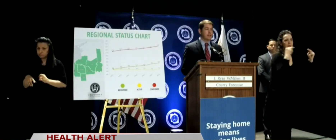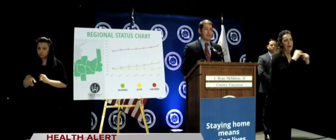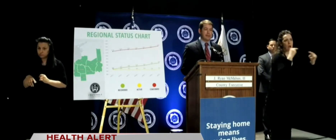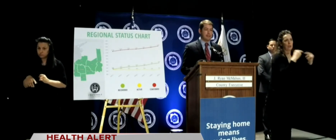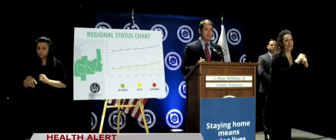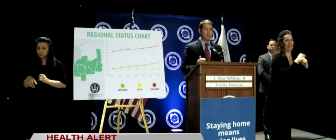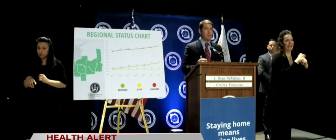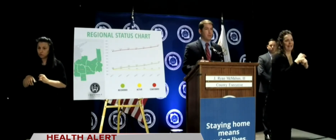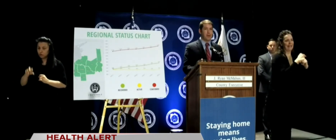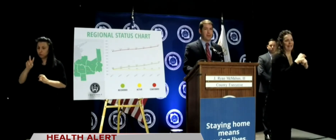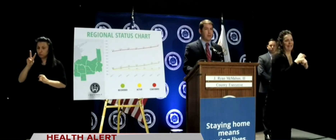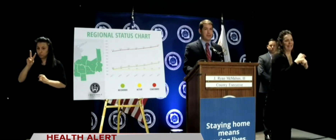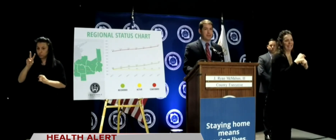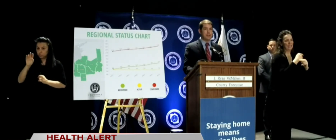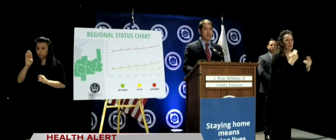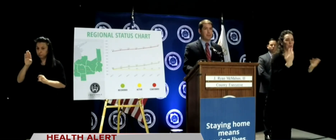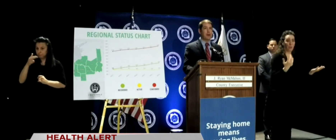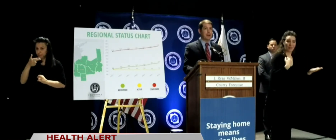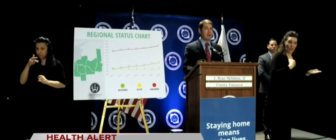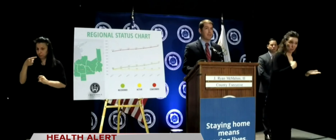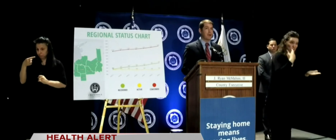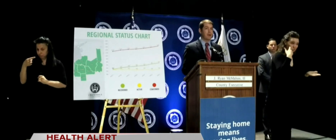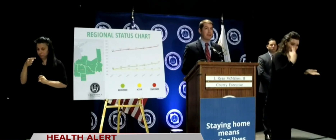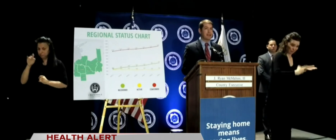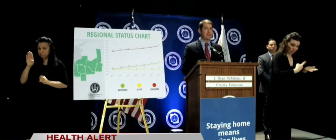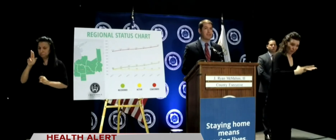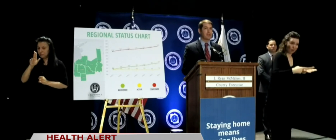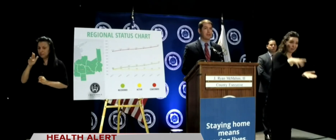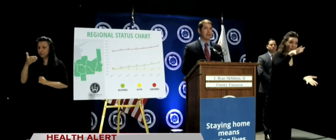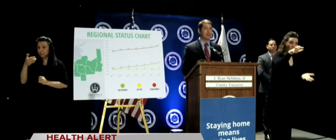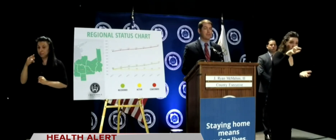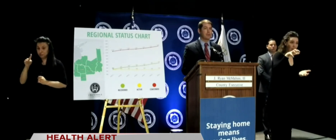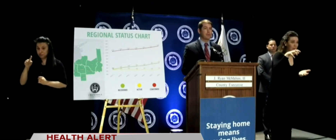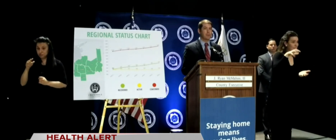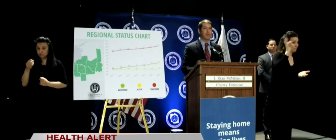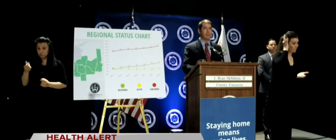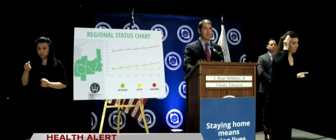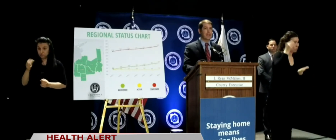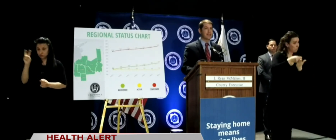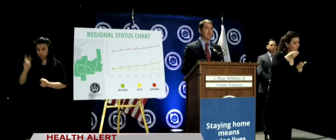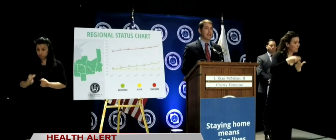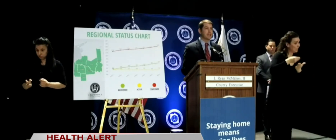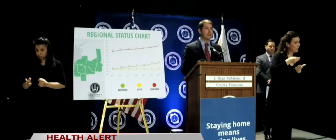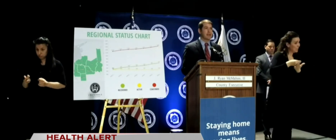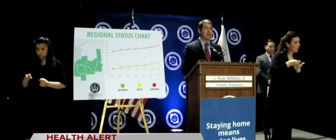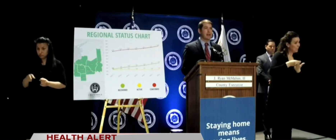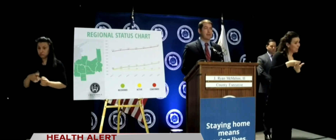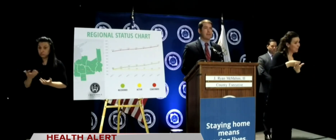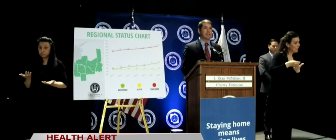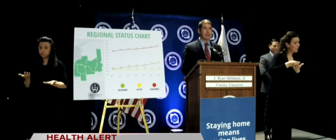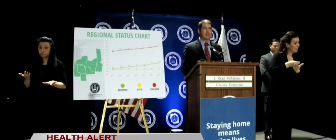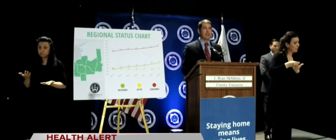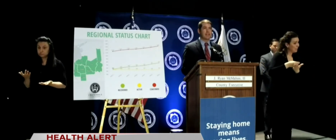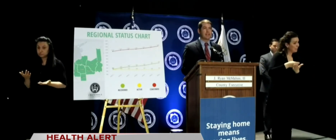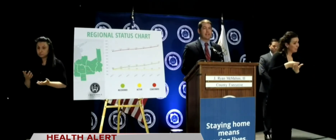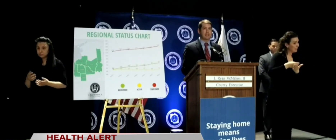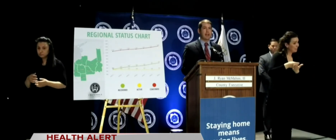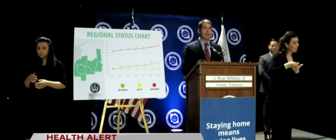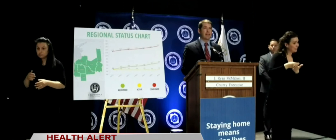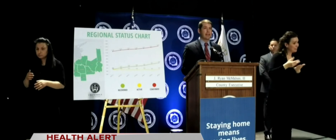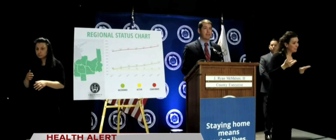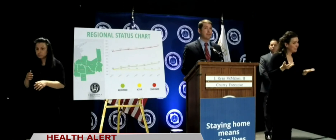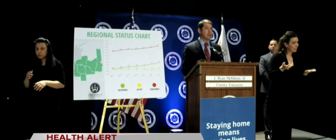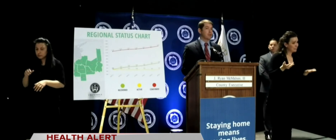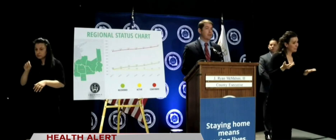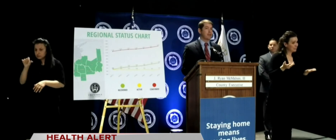stimulus, you all know what's number one on my priority list for what we hope is the next phase. But it sounds like it's